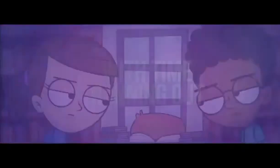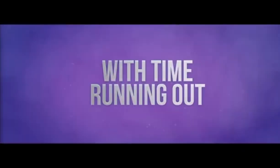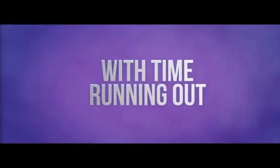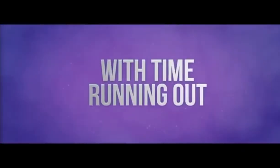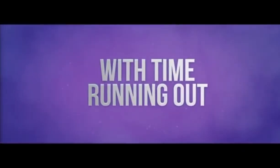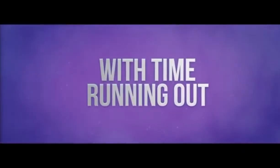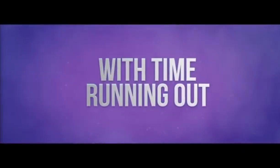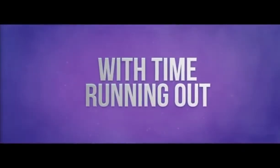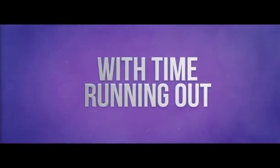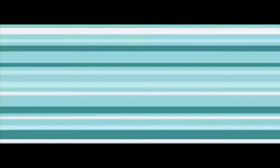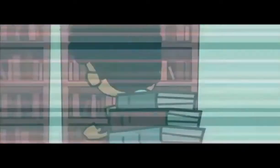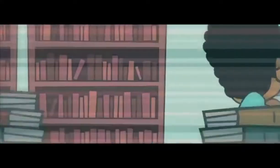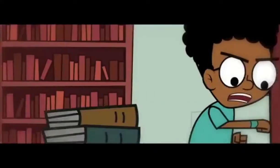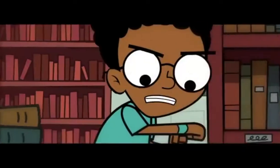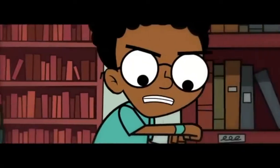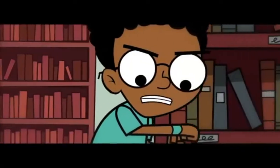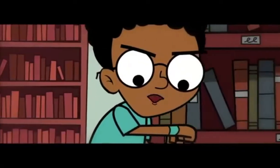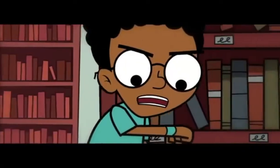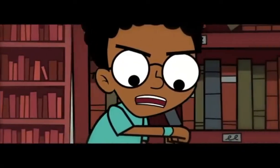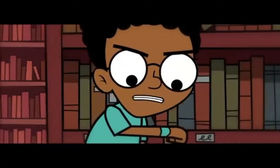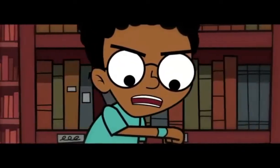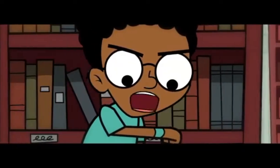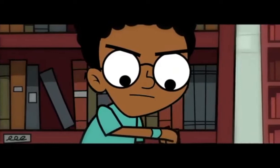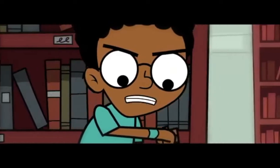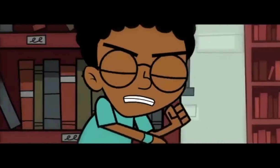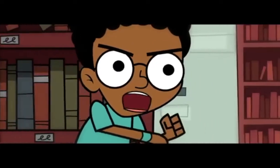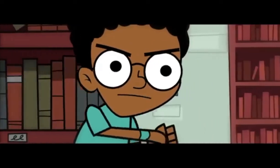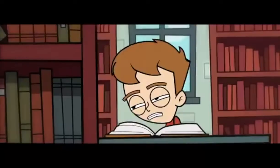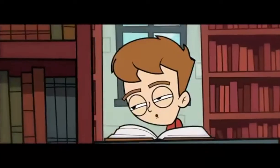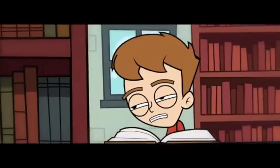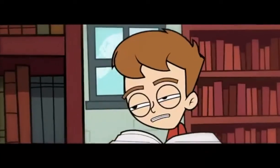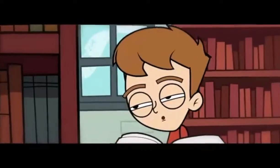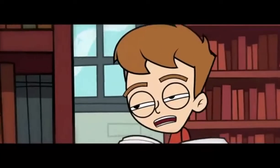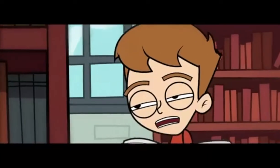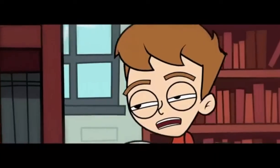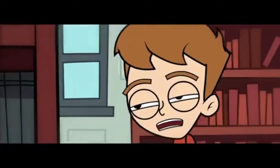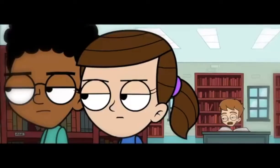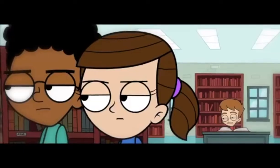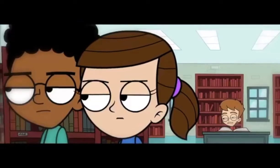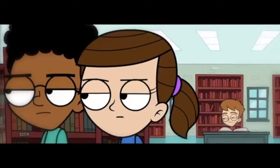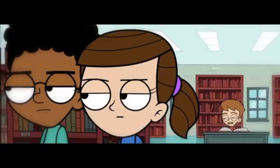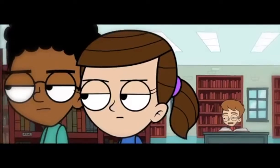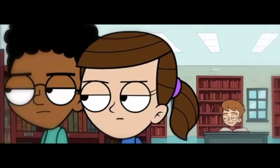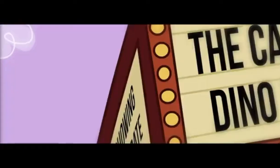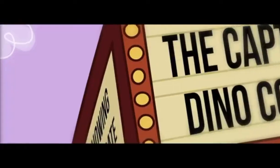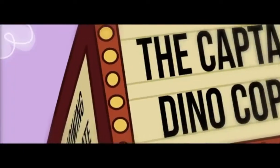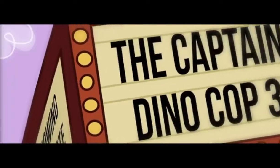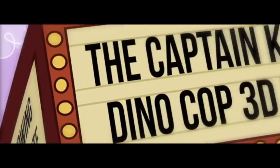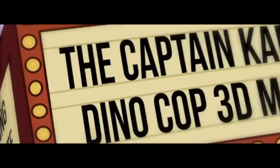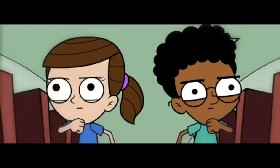With time running out. 20 minutes until the movie. We don't have much time. Go on without me. I'm not gonna make it. Would they abandon their